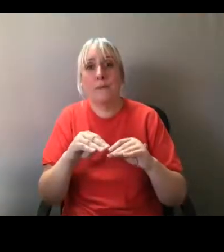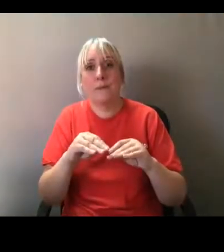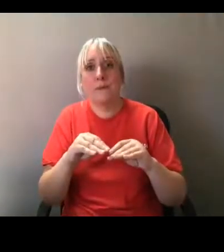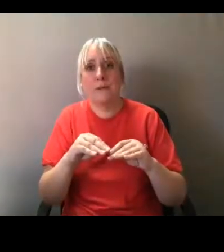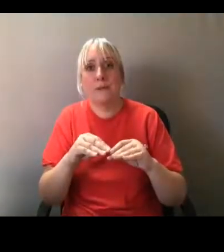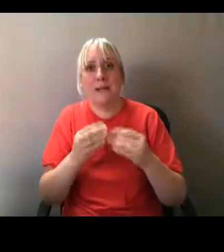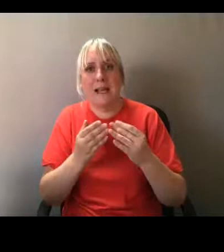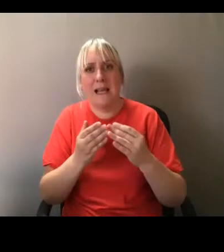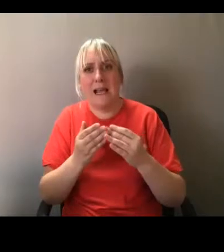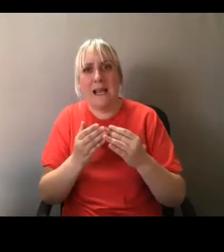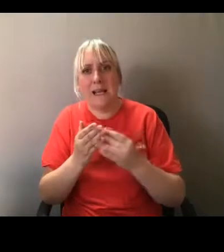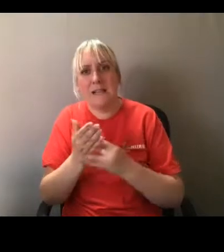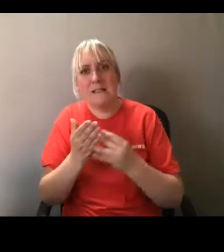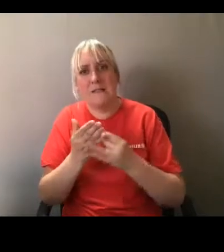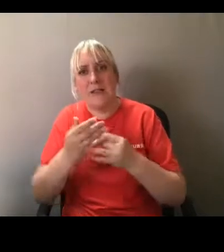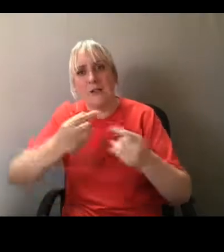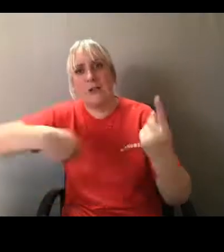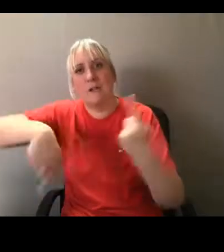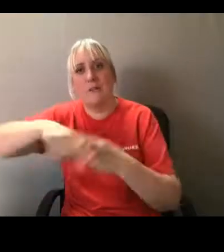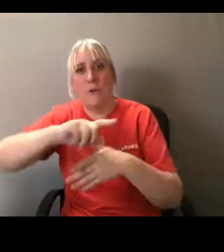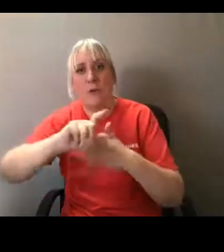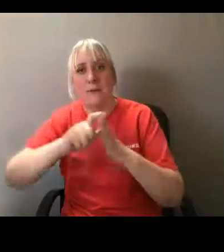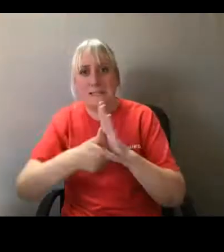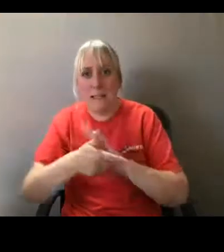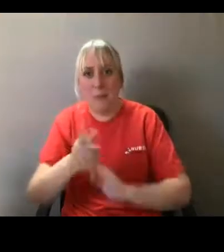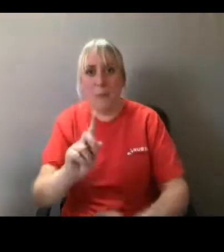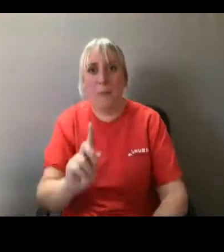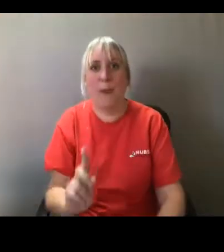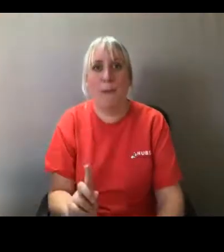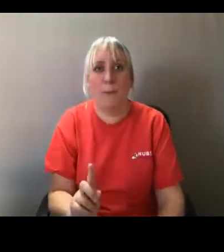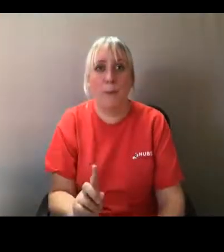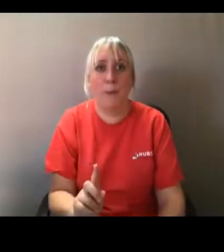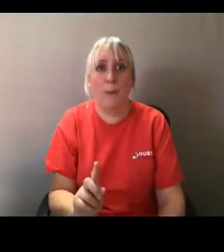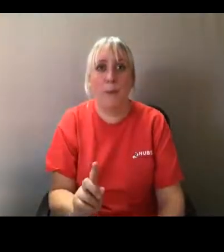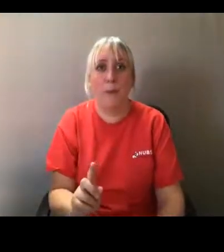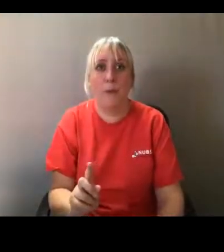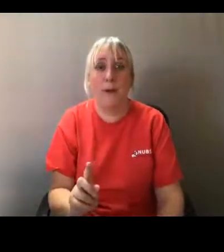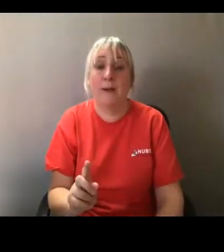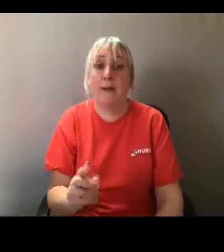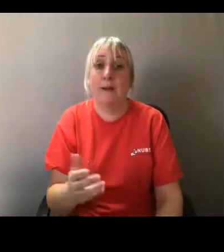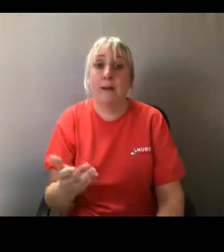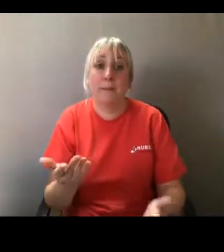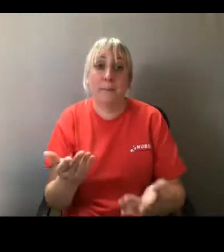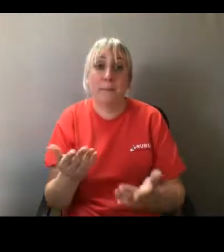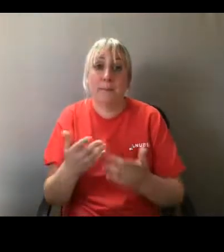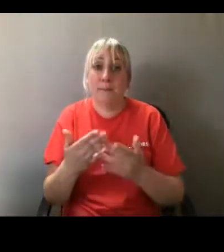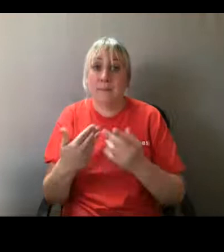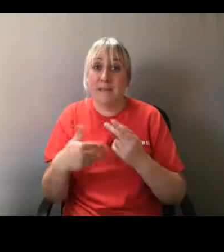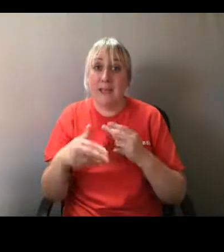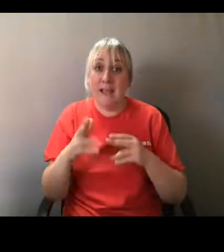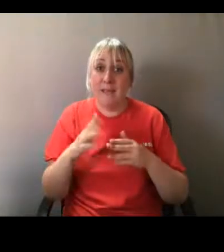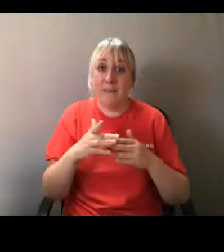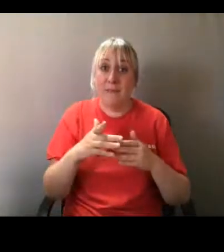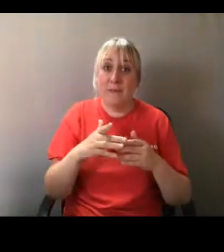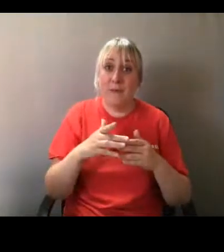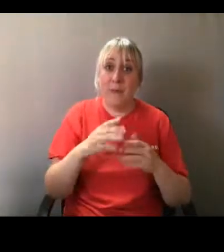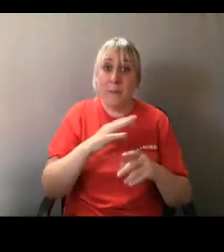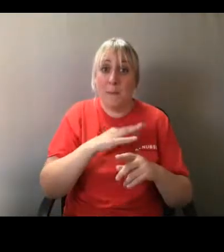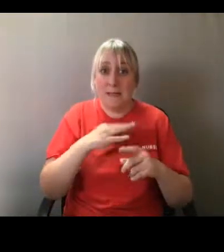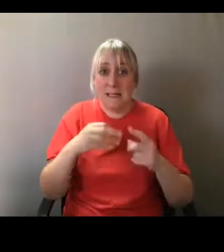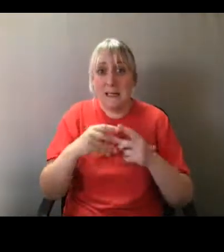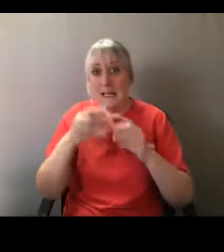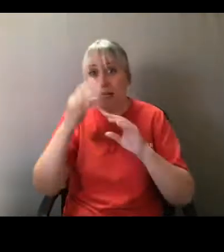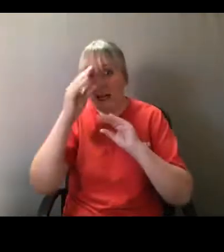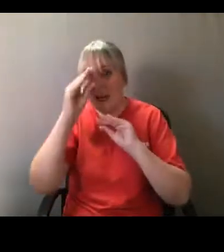disabled people, whether they are medically, educational or employment